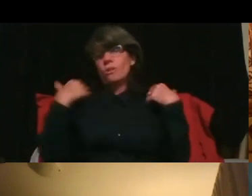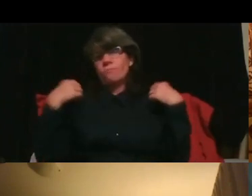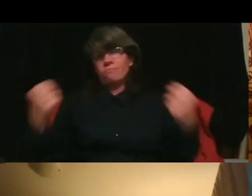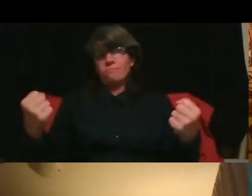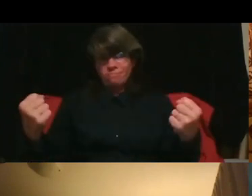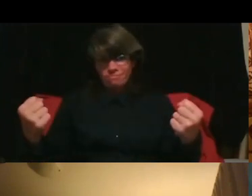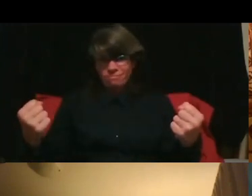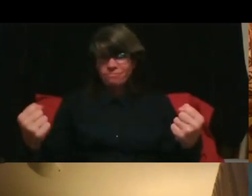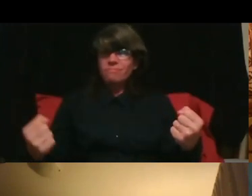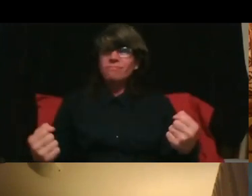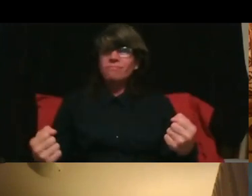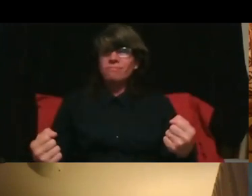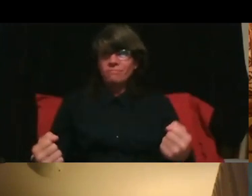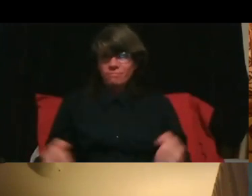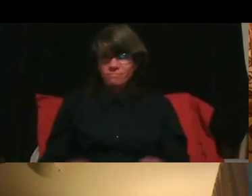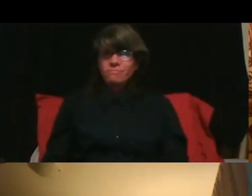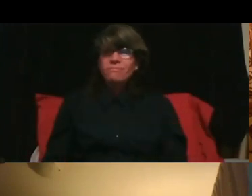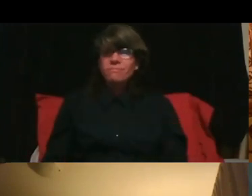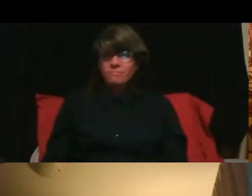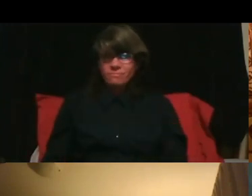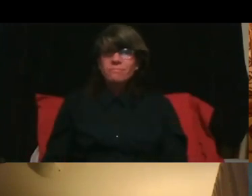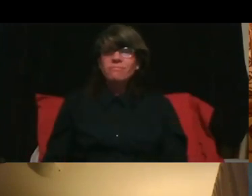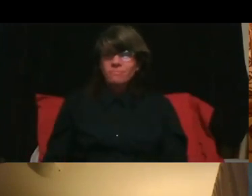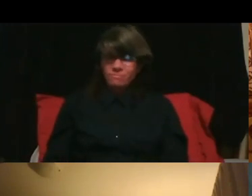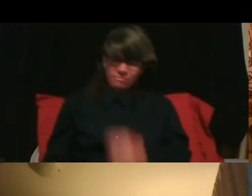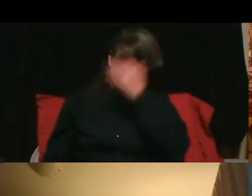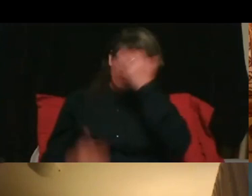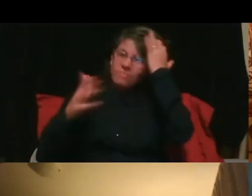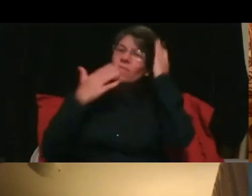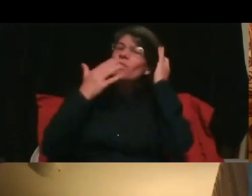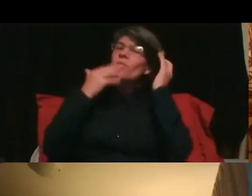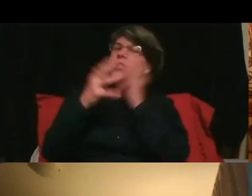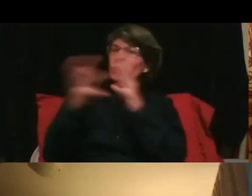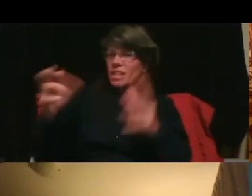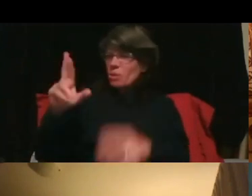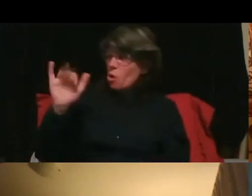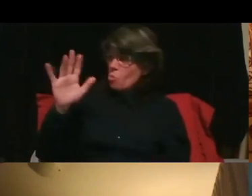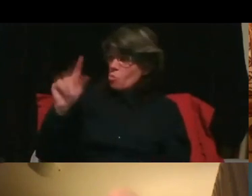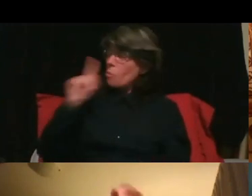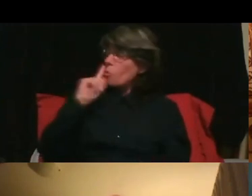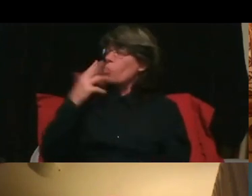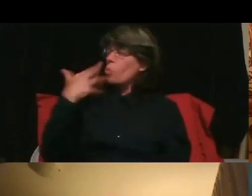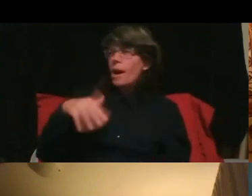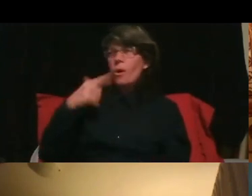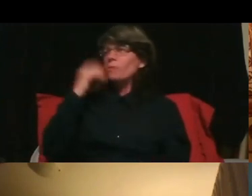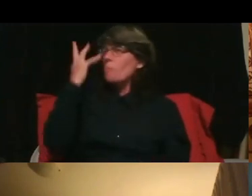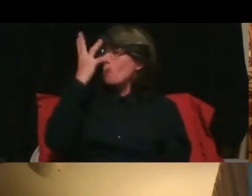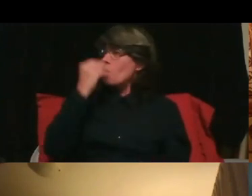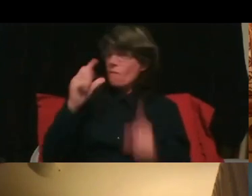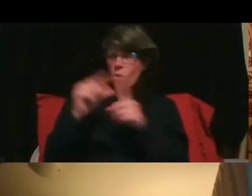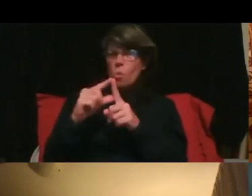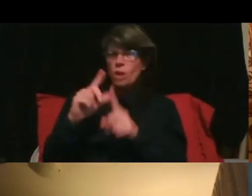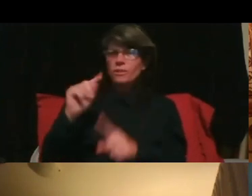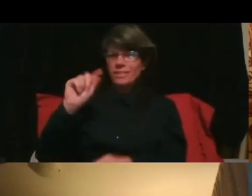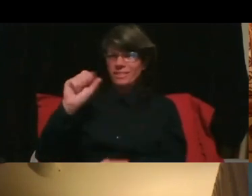health. Mm. In the good show. Oh, thank you so much, Robert. Those are some very beautiful words. And I'm